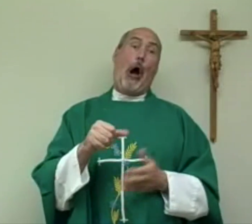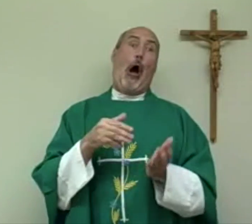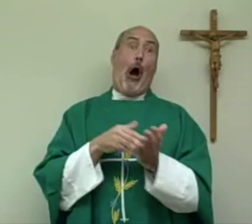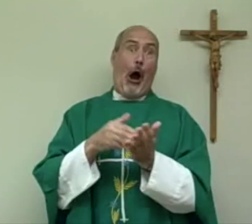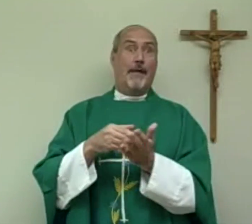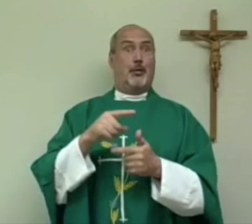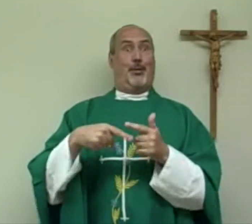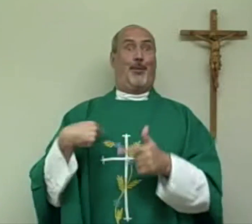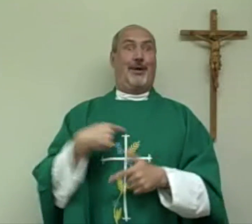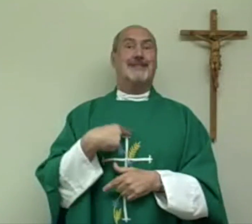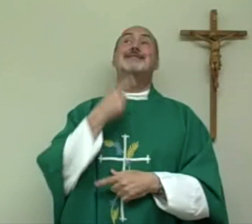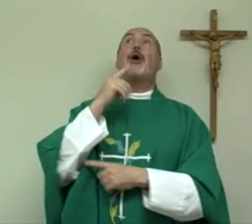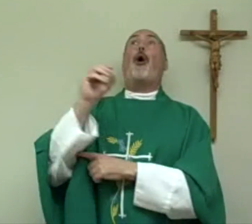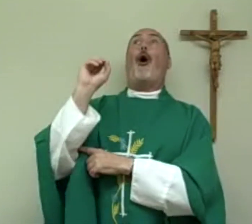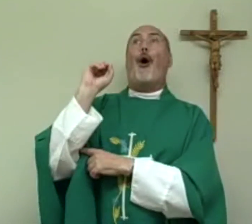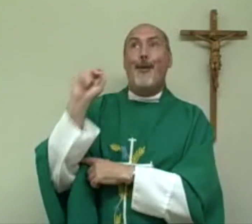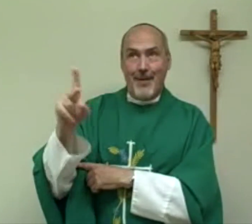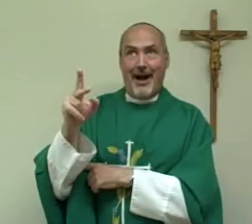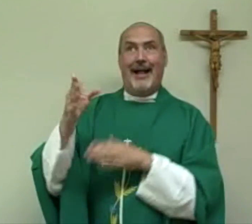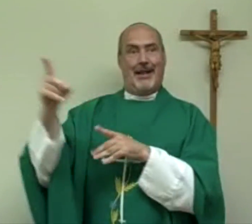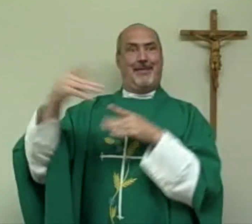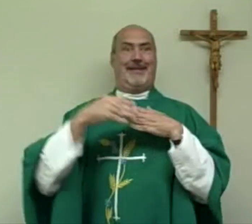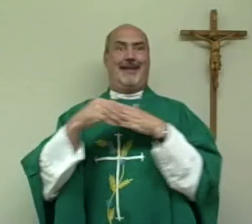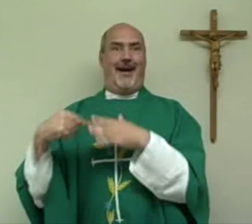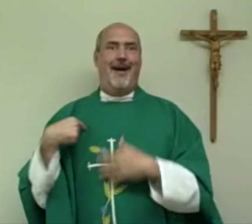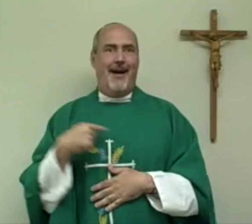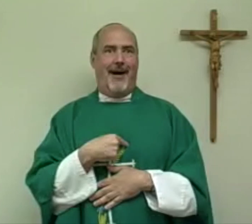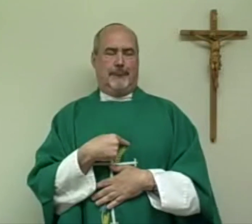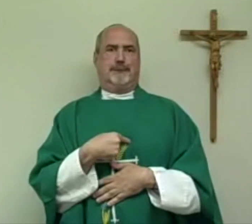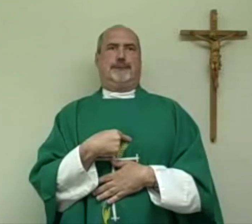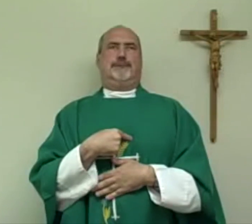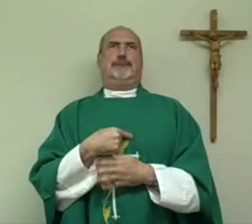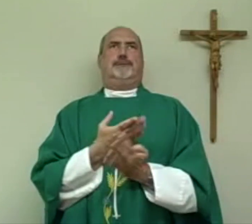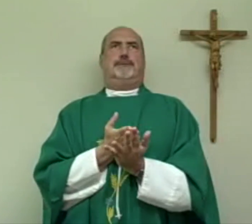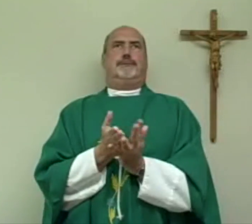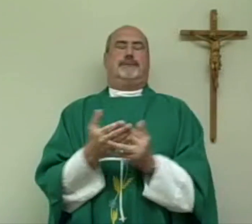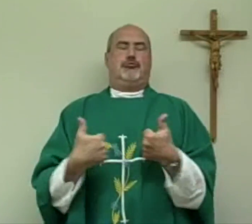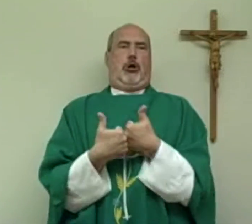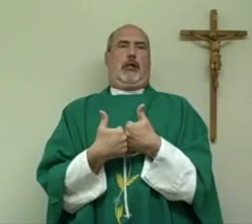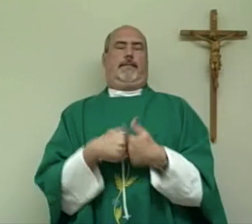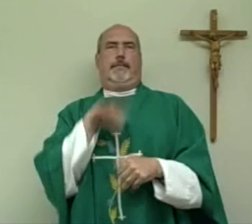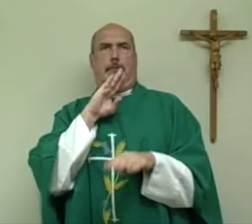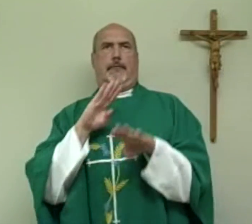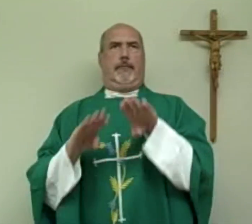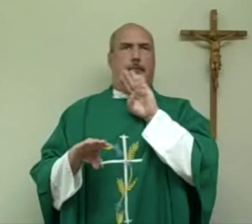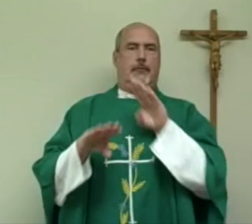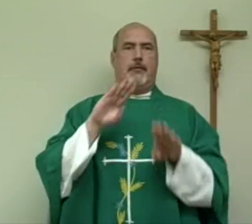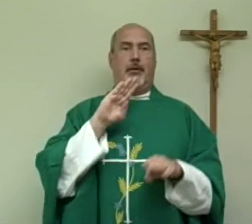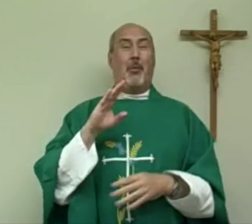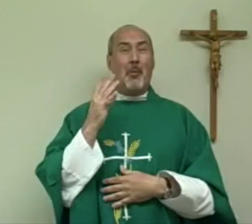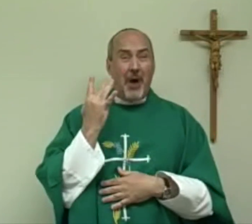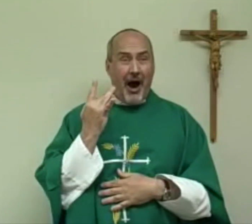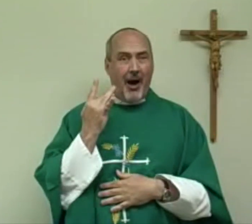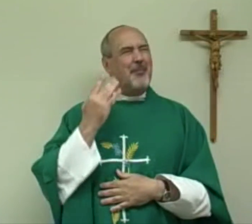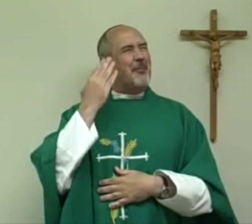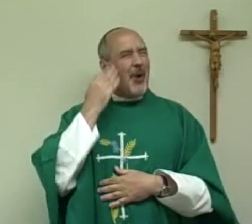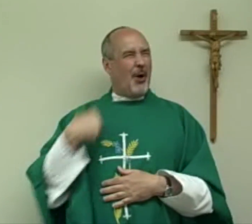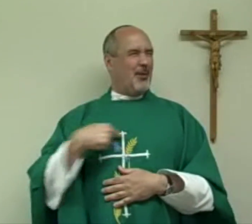Him and to trust Him. Often we say we will let Him lead us, and then we are met with all kinds of